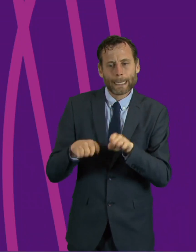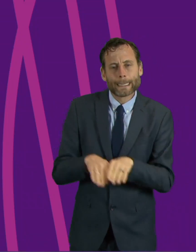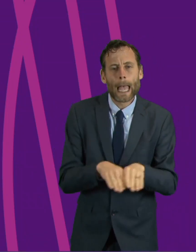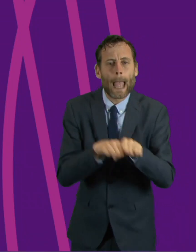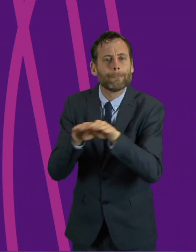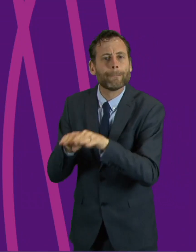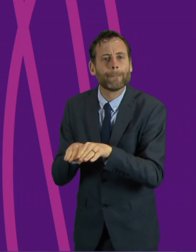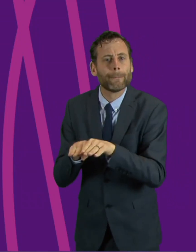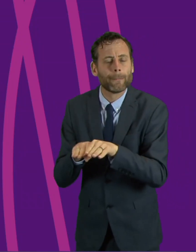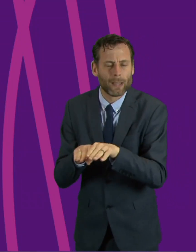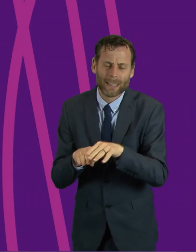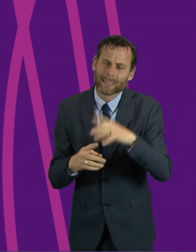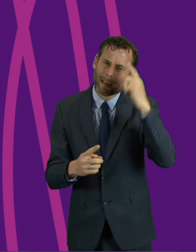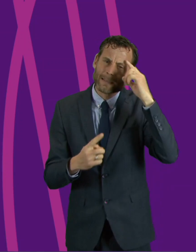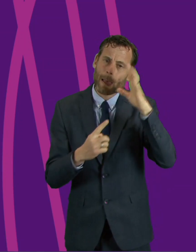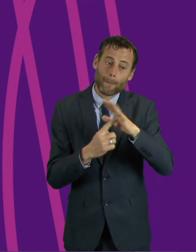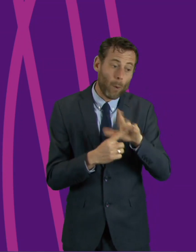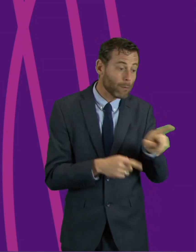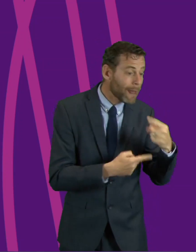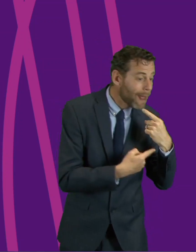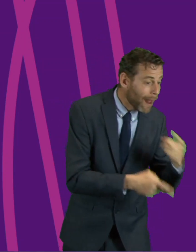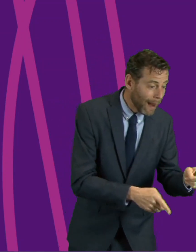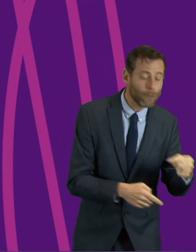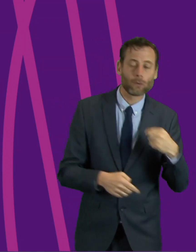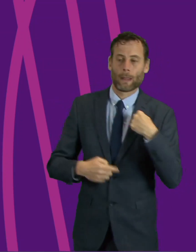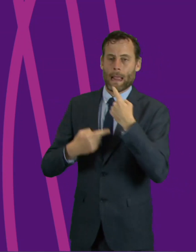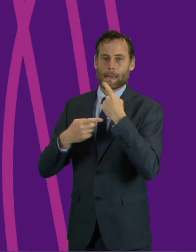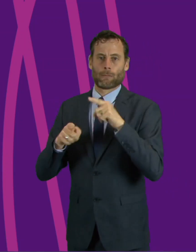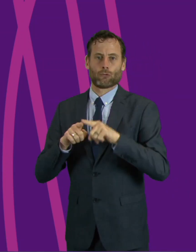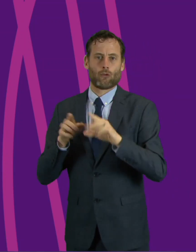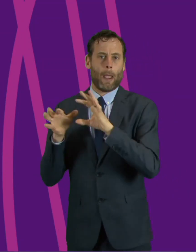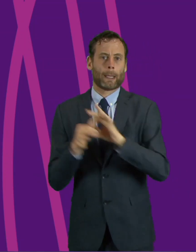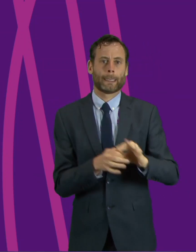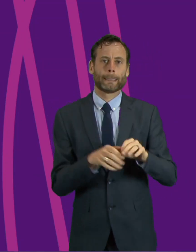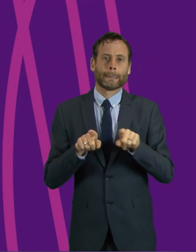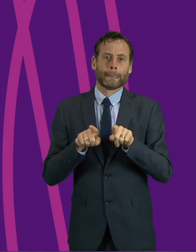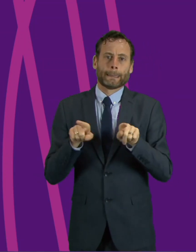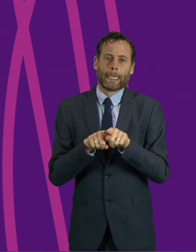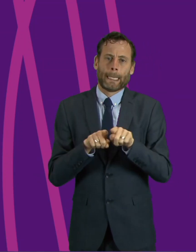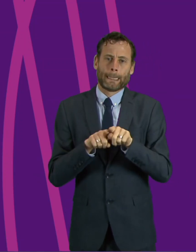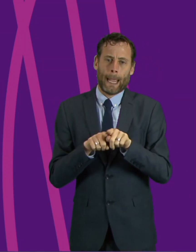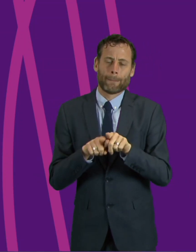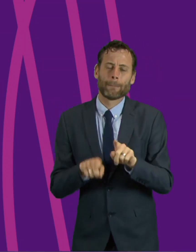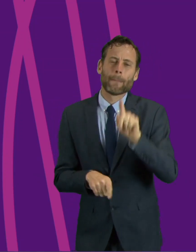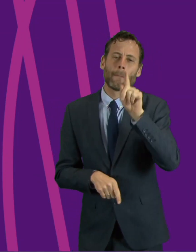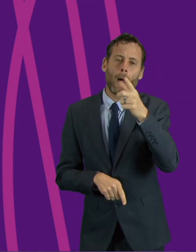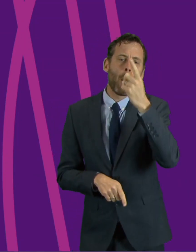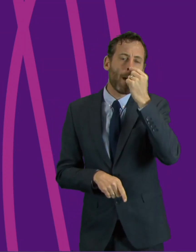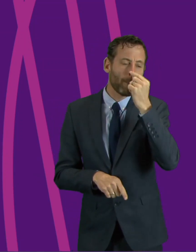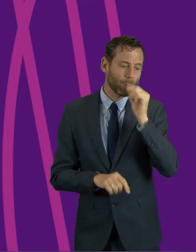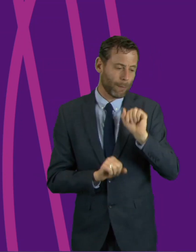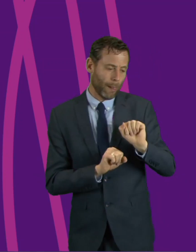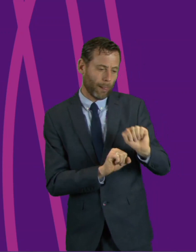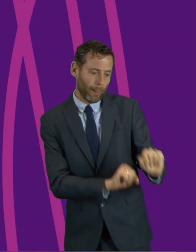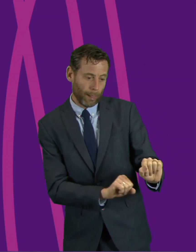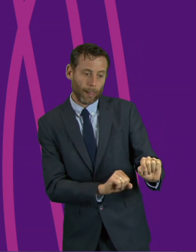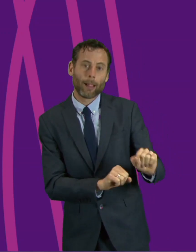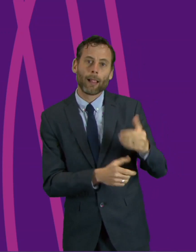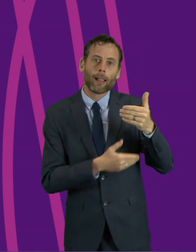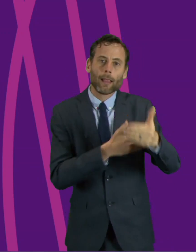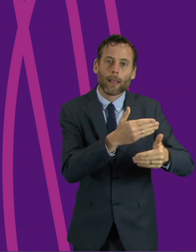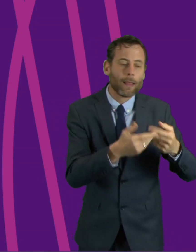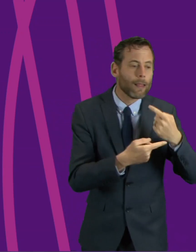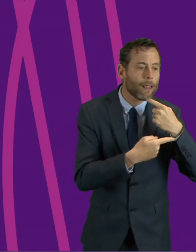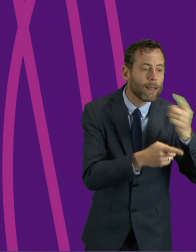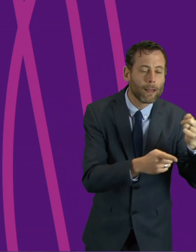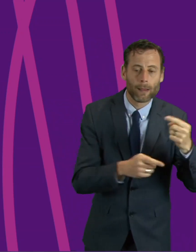the messaging a lot simpler. But we either accept that there may be different paces dictated by the different stage of the